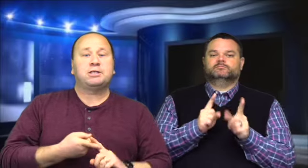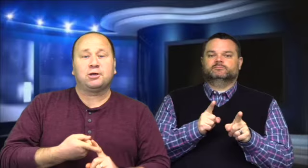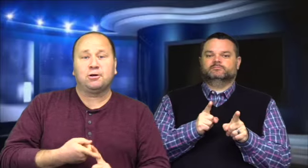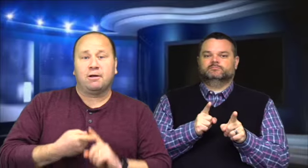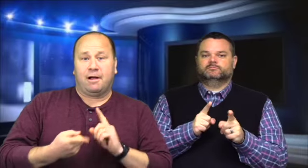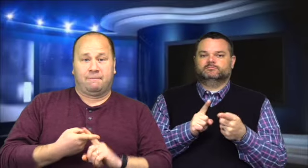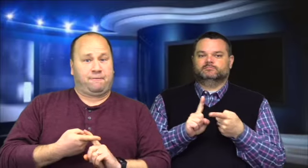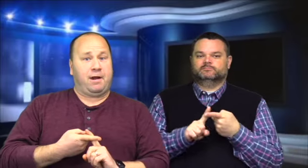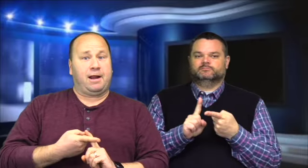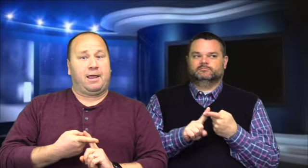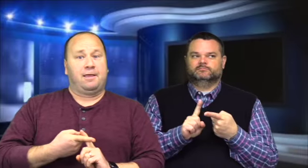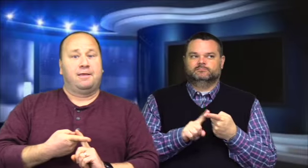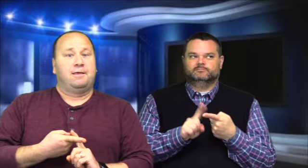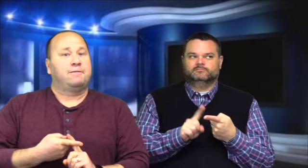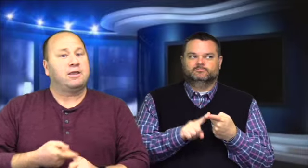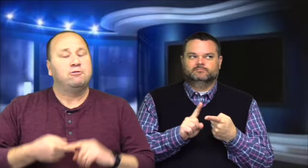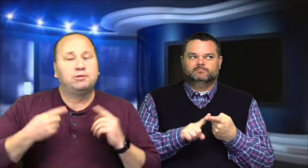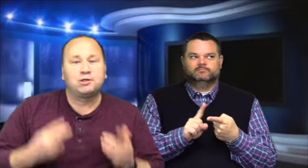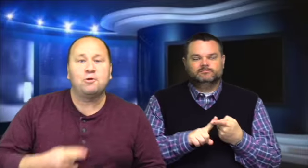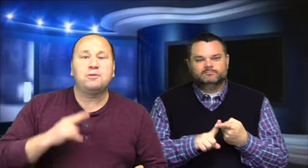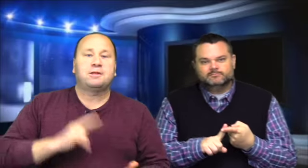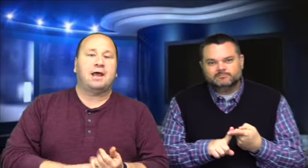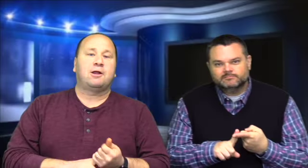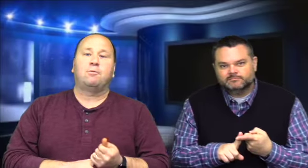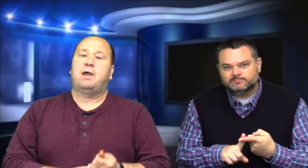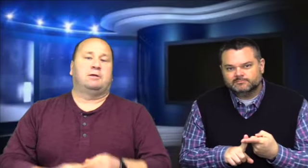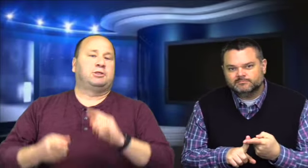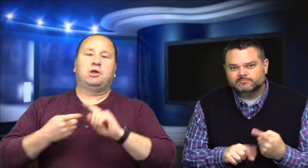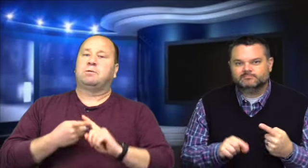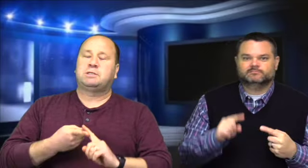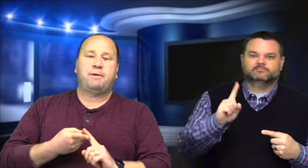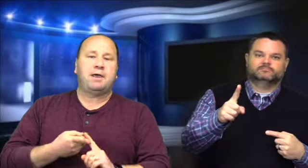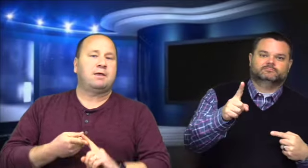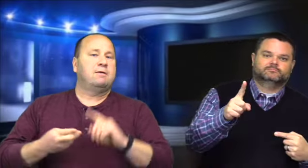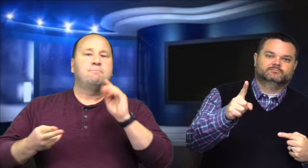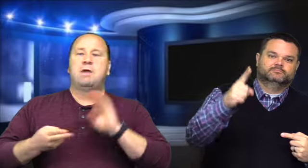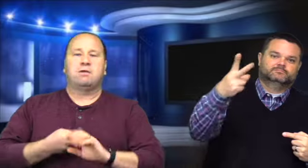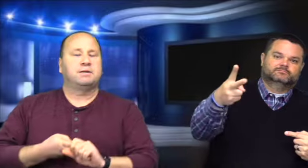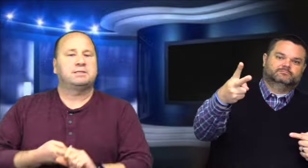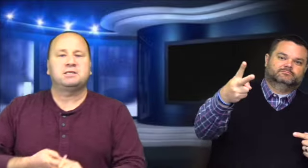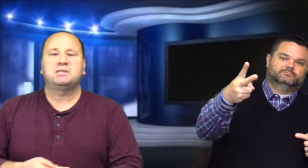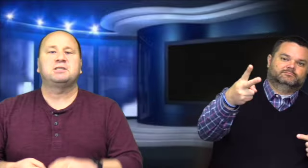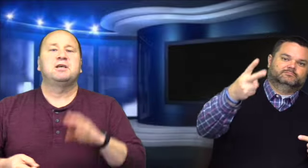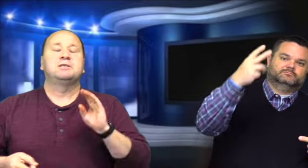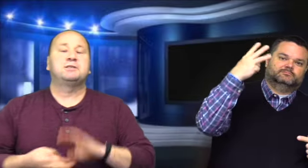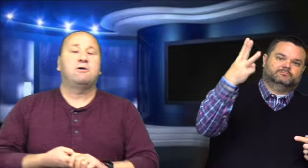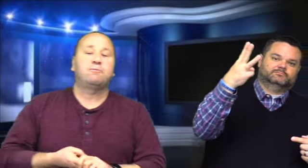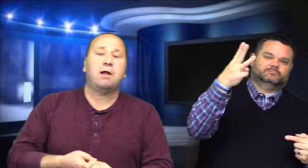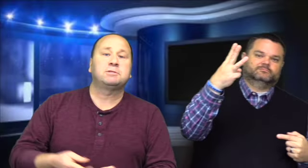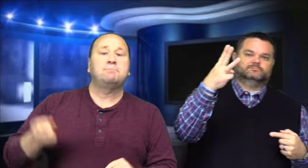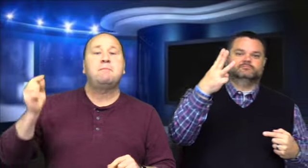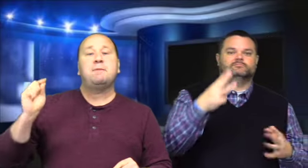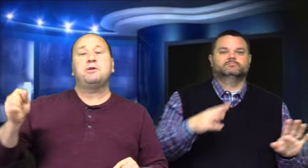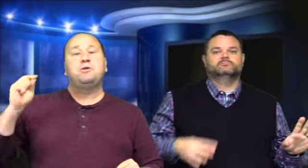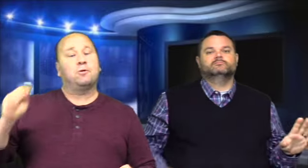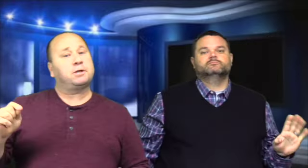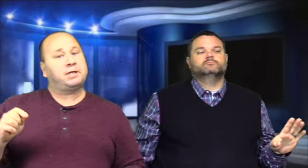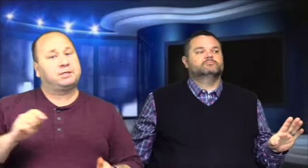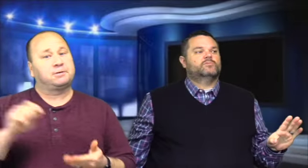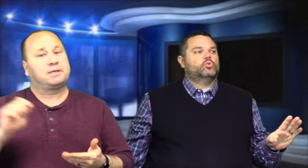sure on Friday that you show the Tiger way. Show respect, make good decisions, solve problems, and maybe your teacher is gonna